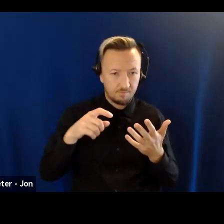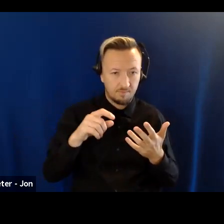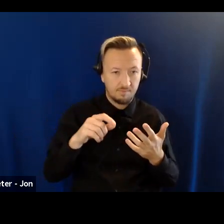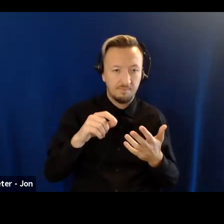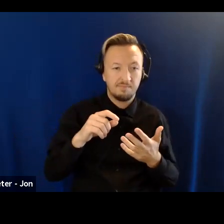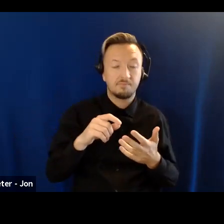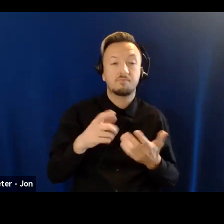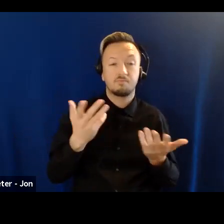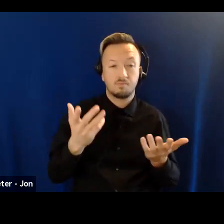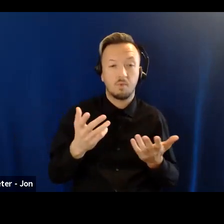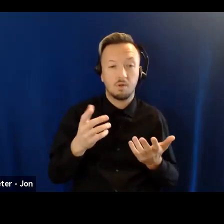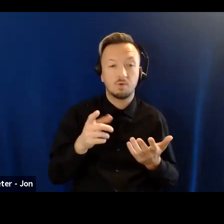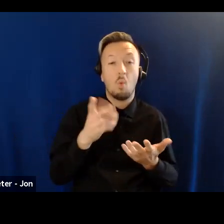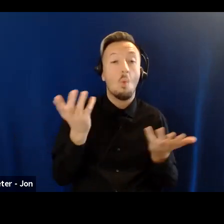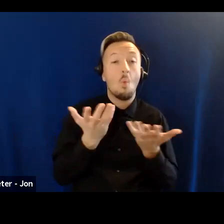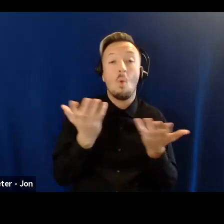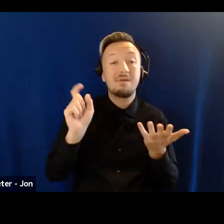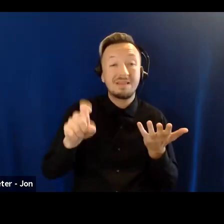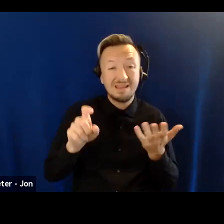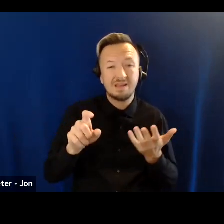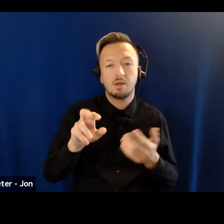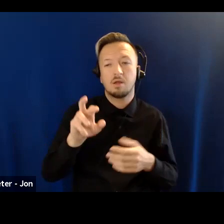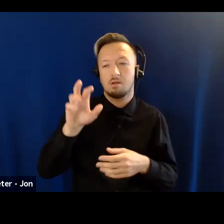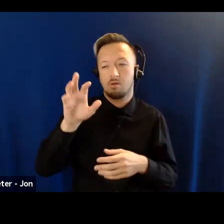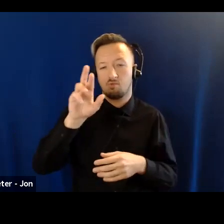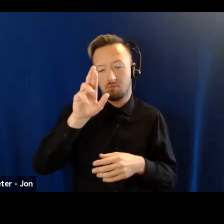What needs to be done is relocation and